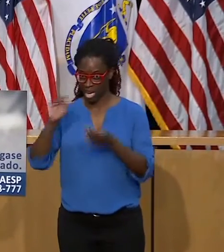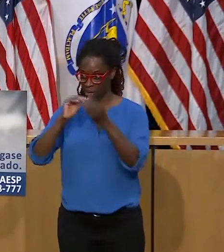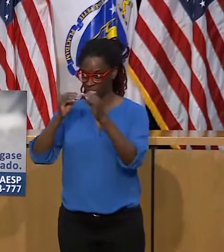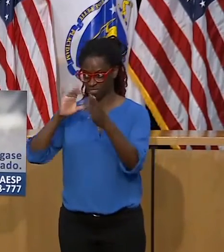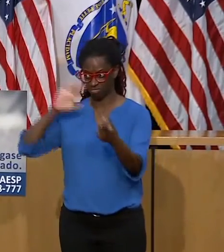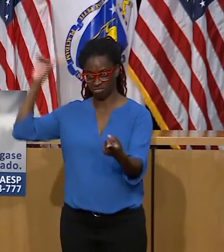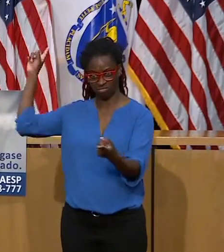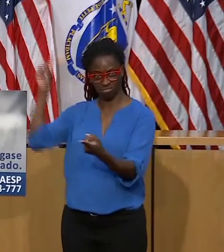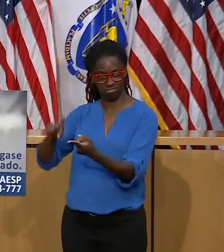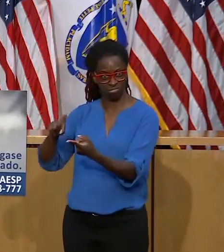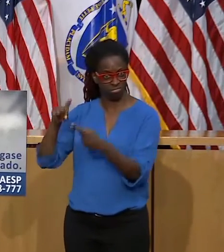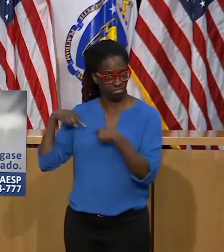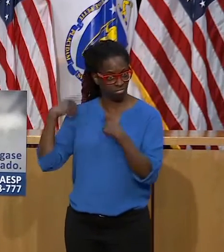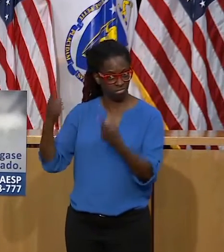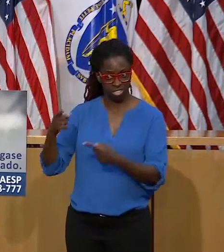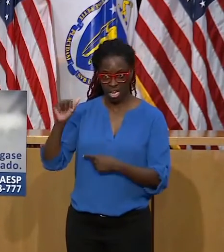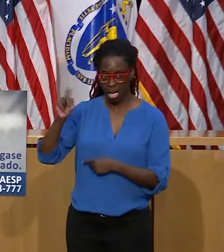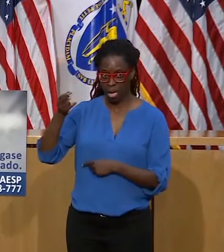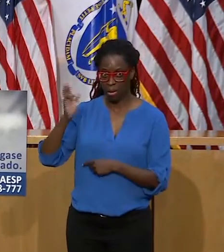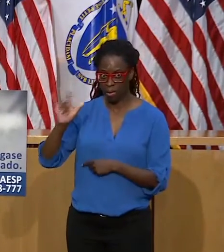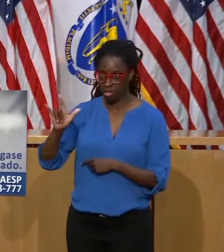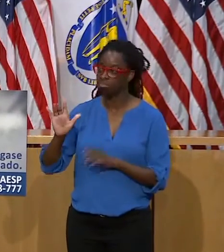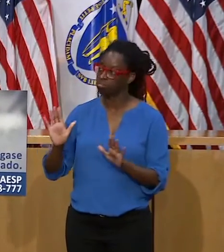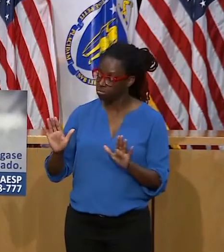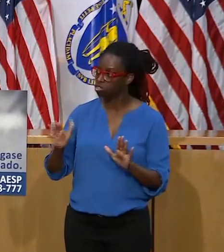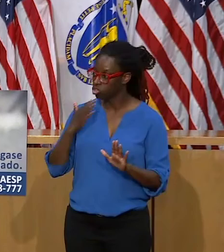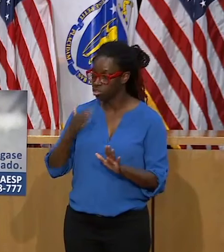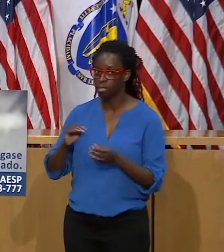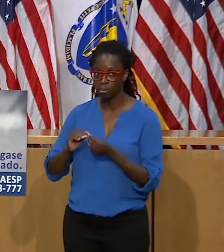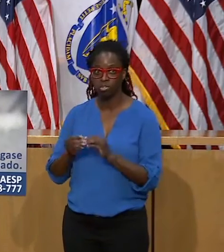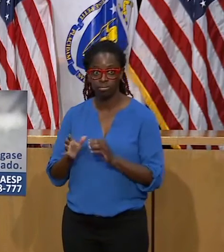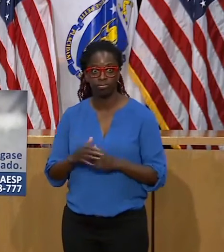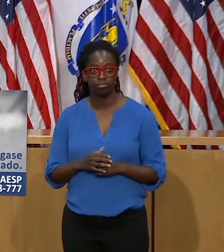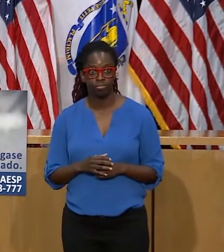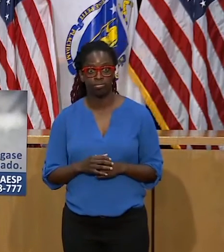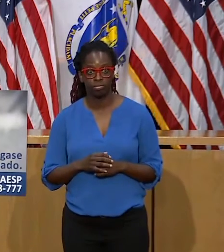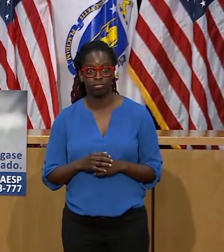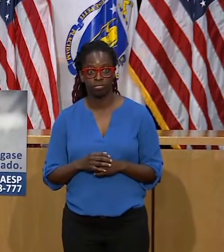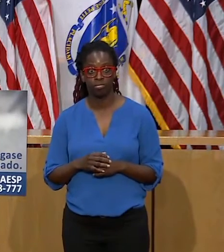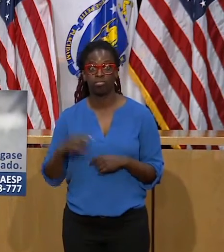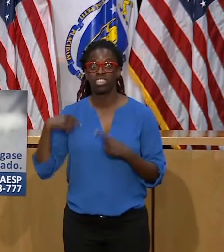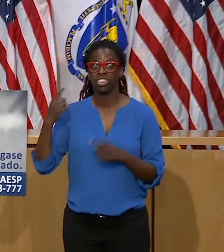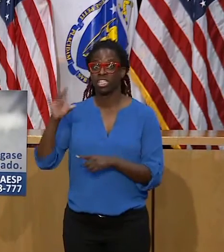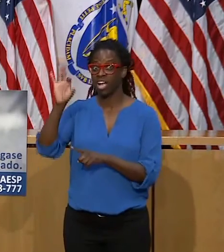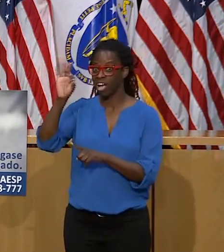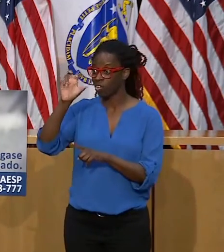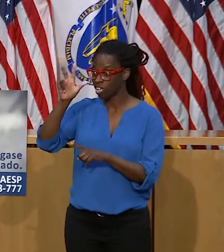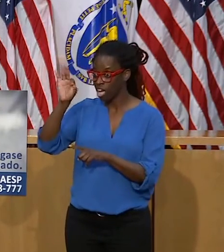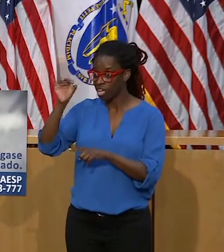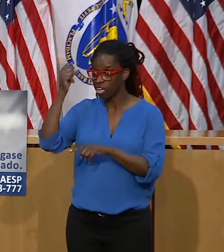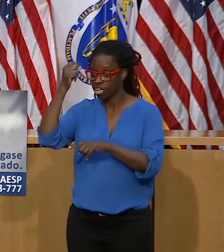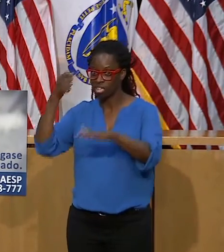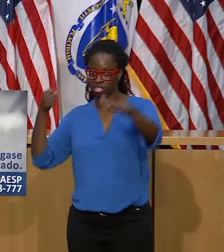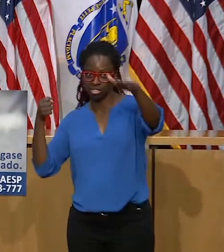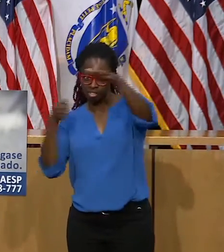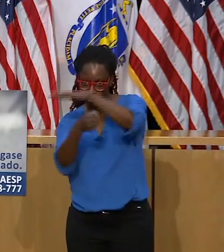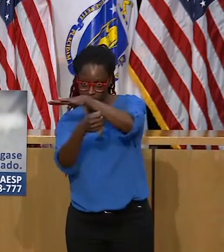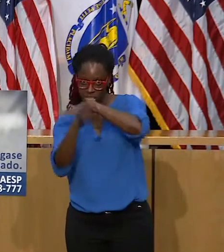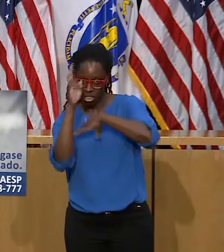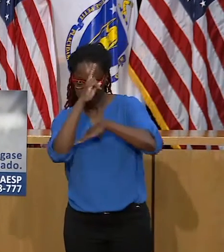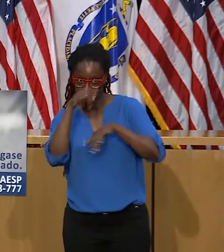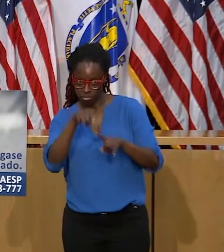currently 939 individuals hospitalized as a result of COVID-19, and 181 are